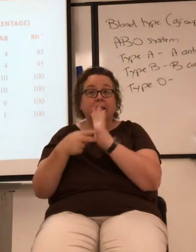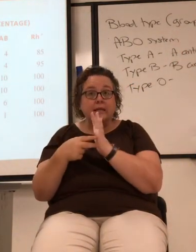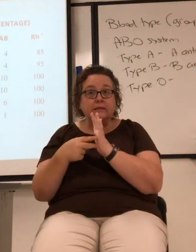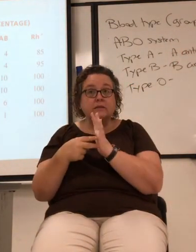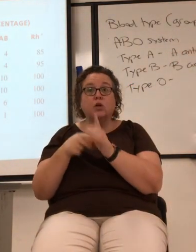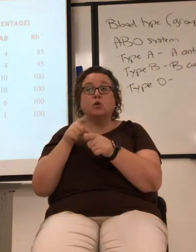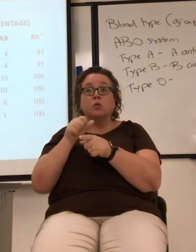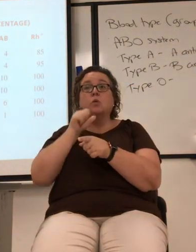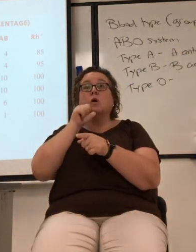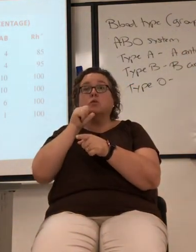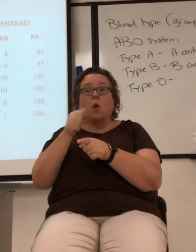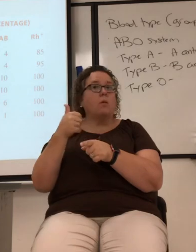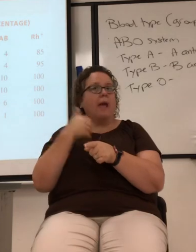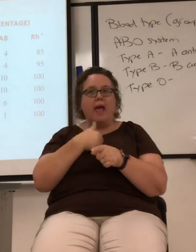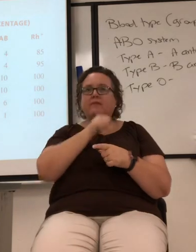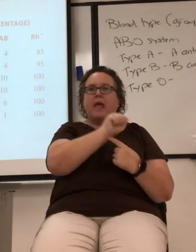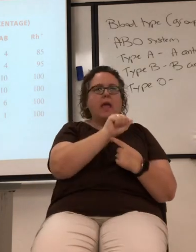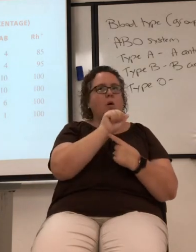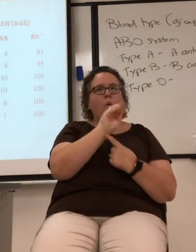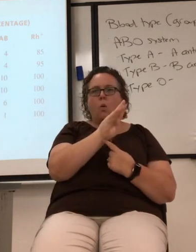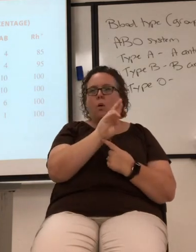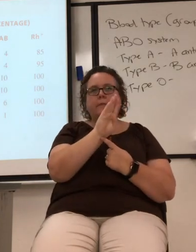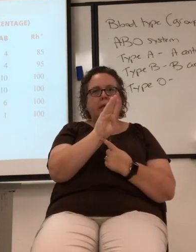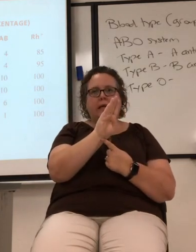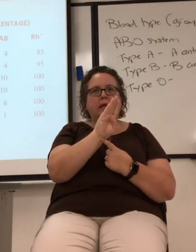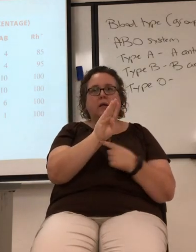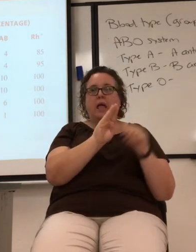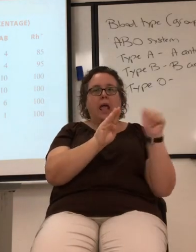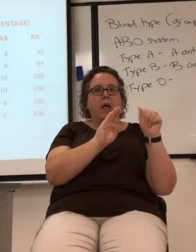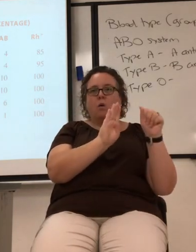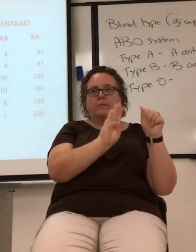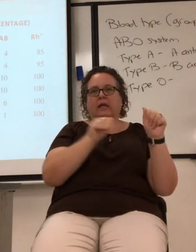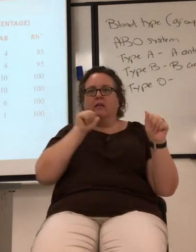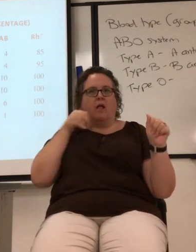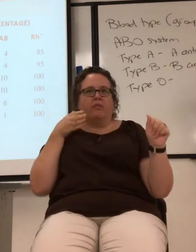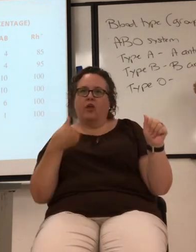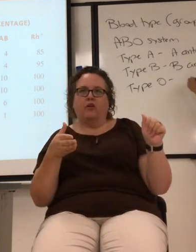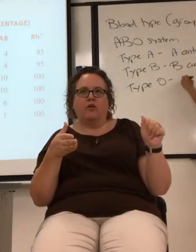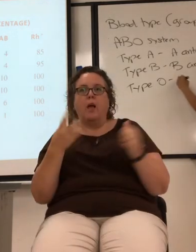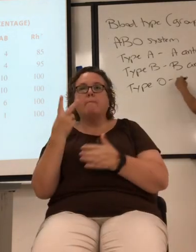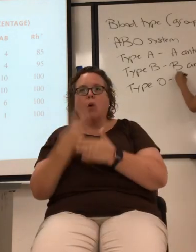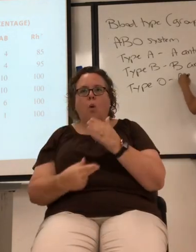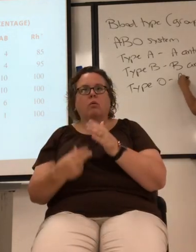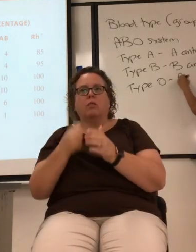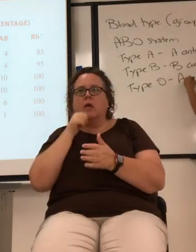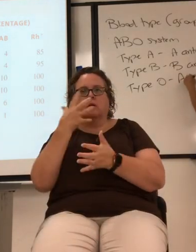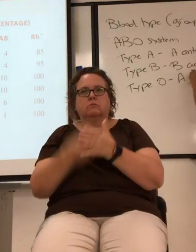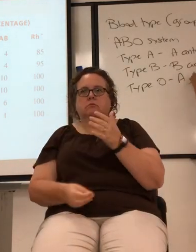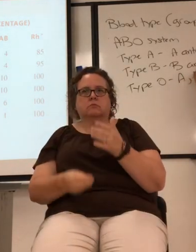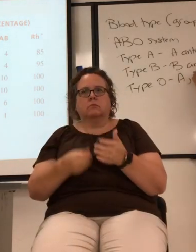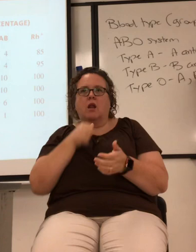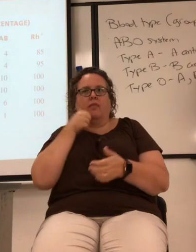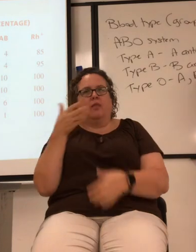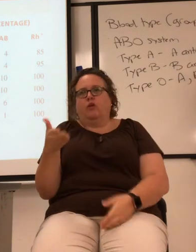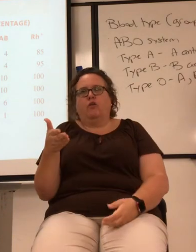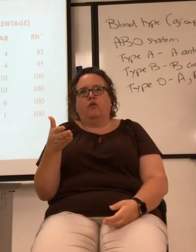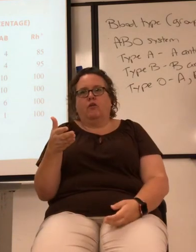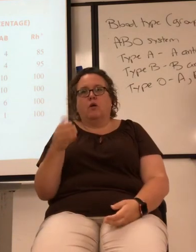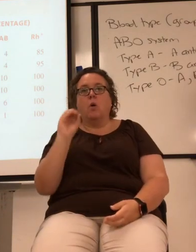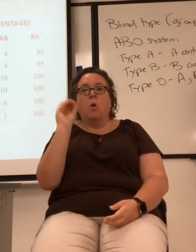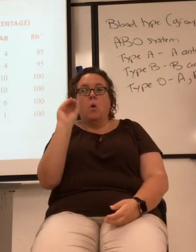you do not have A or B. Neither A or B antigen is present. They're both absent. A, B